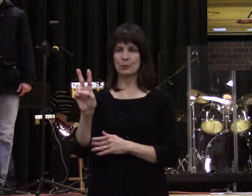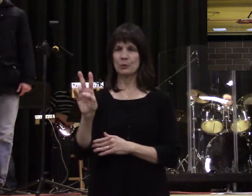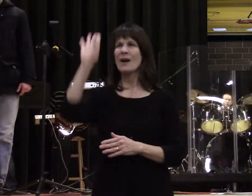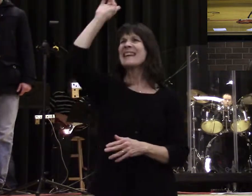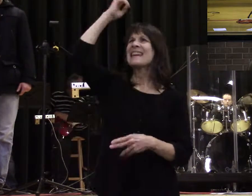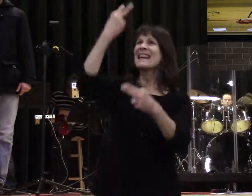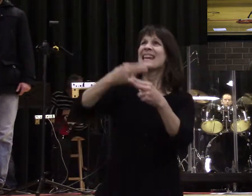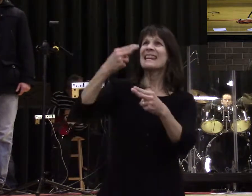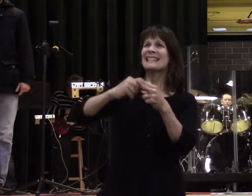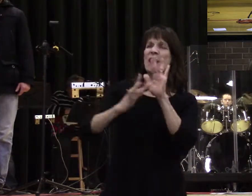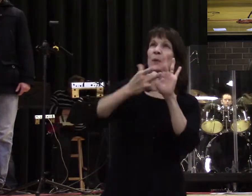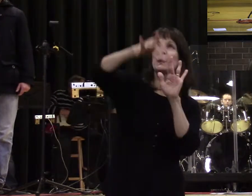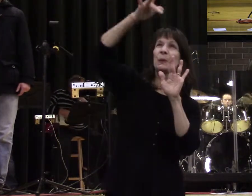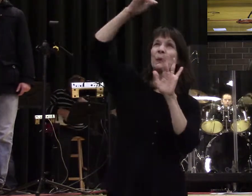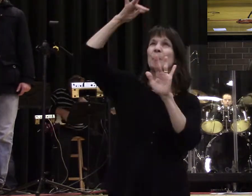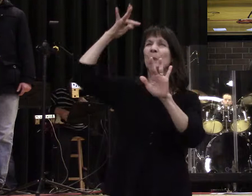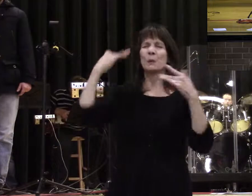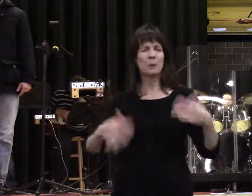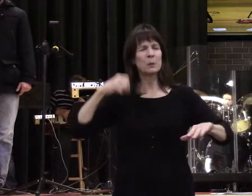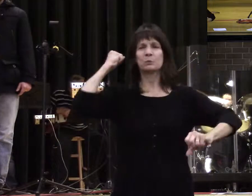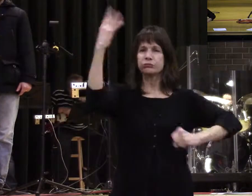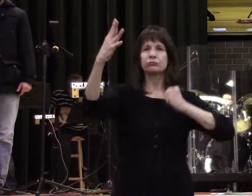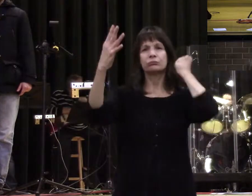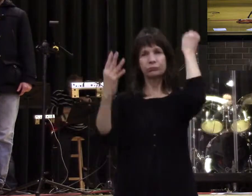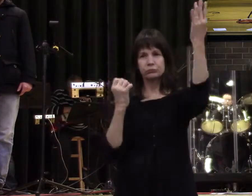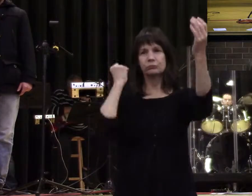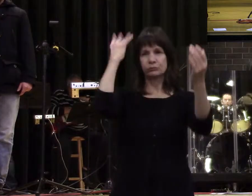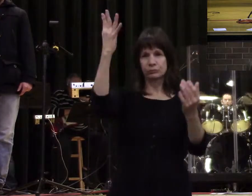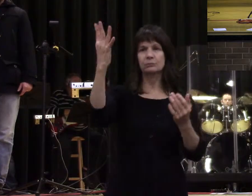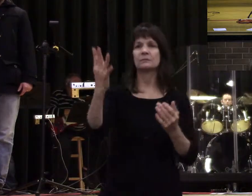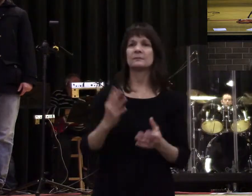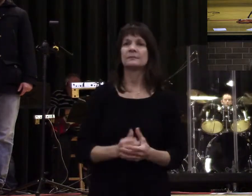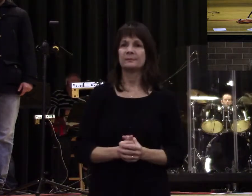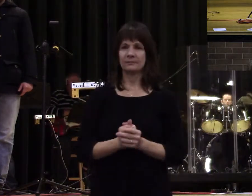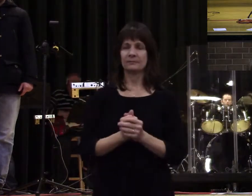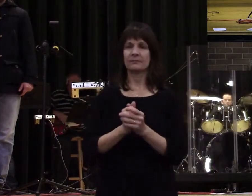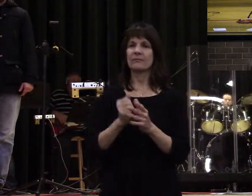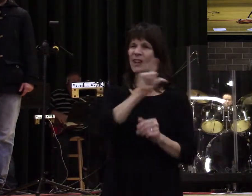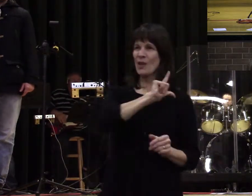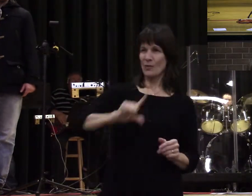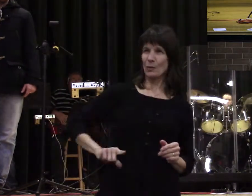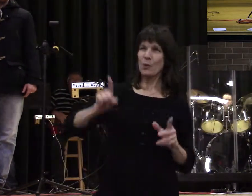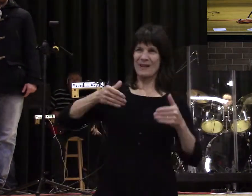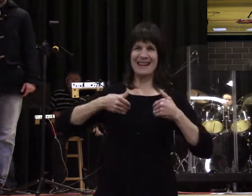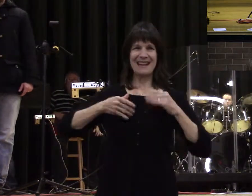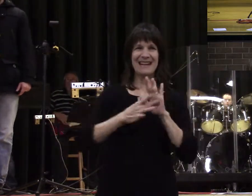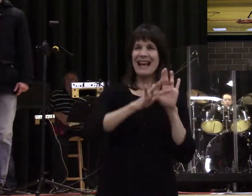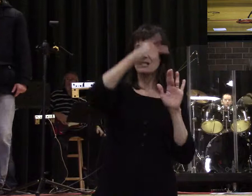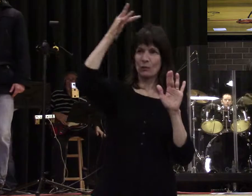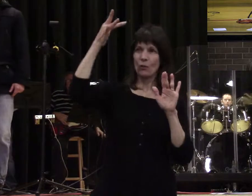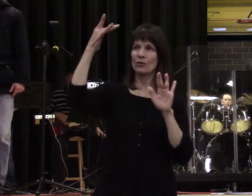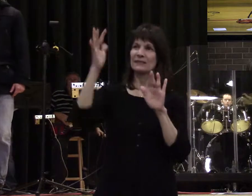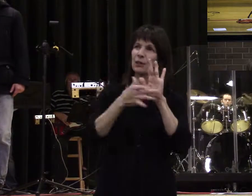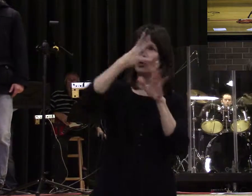next one is, ascribe to the Lord the glory due his name and worship the Lord in holy array. Make it personal. And let me just